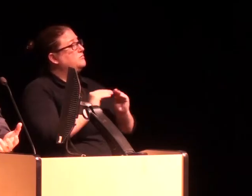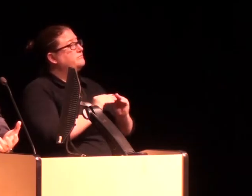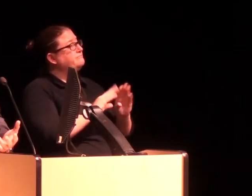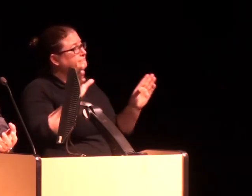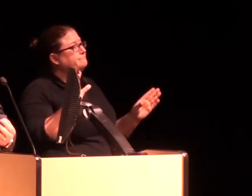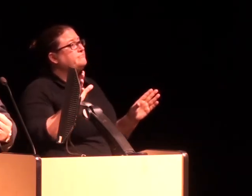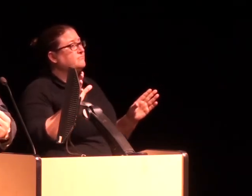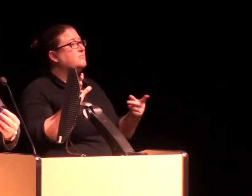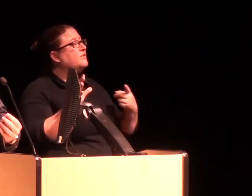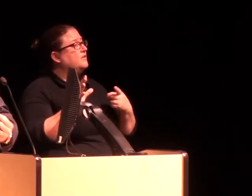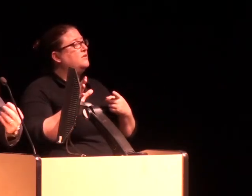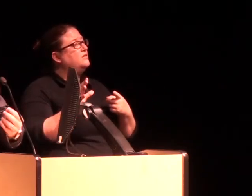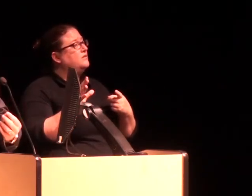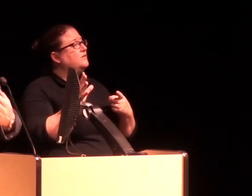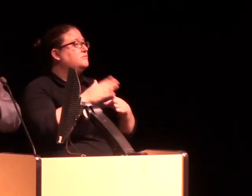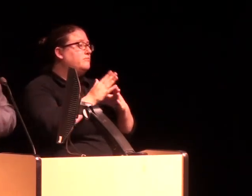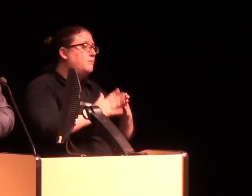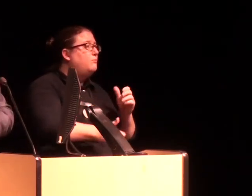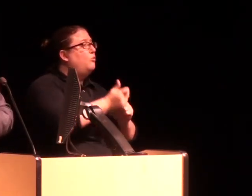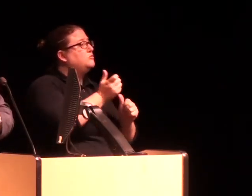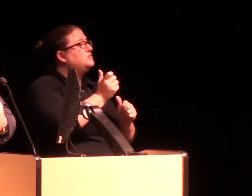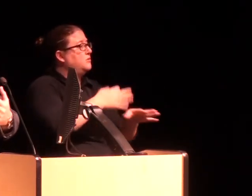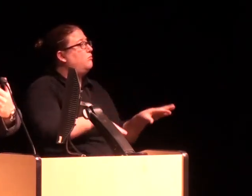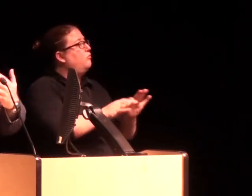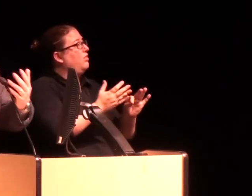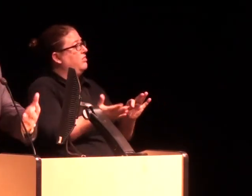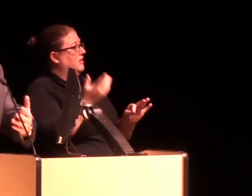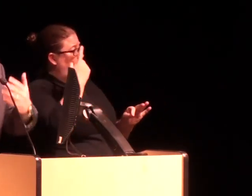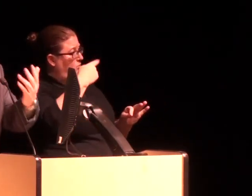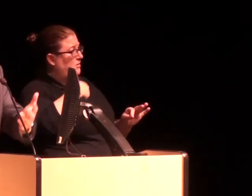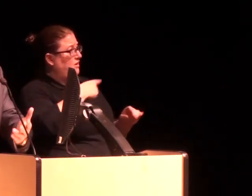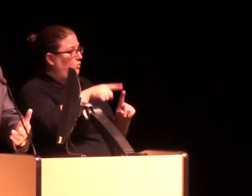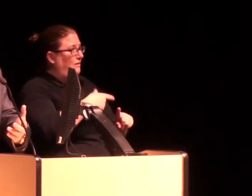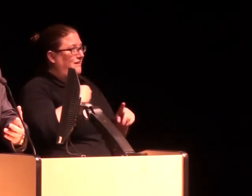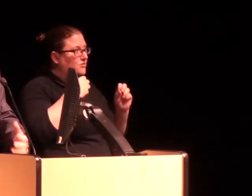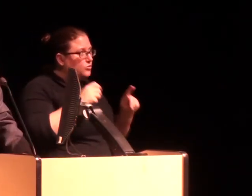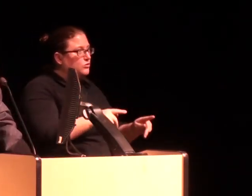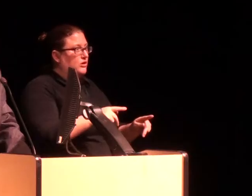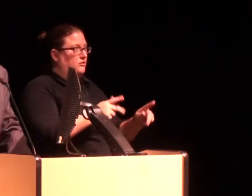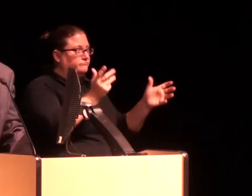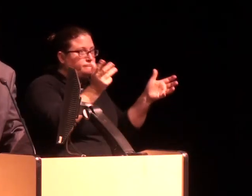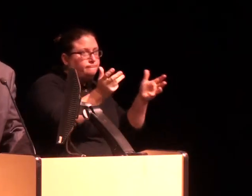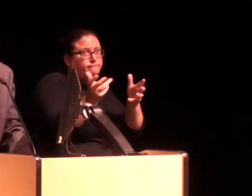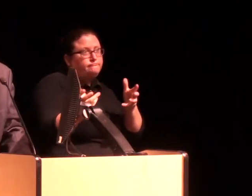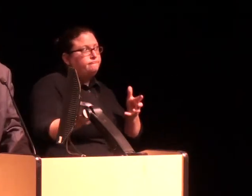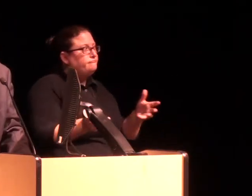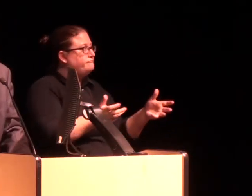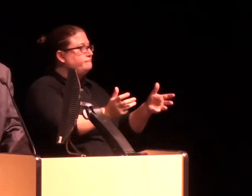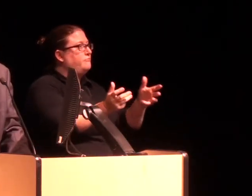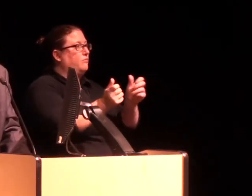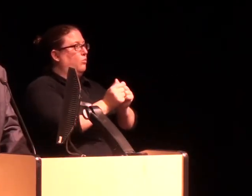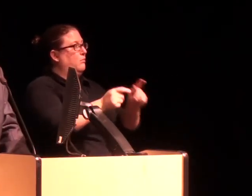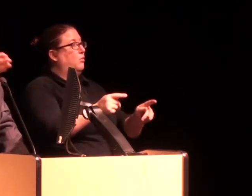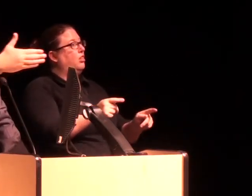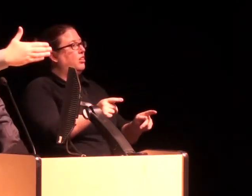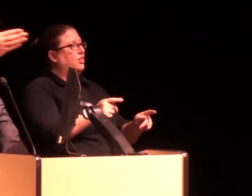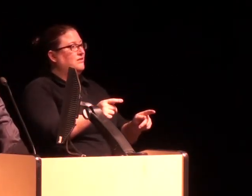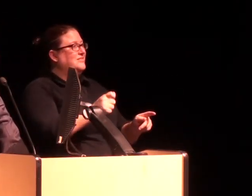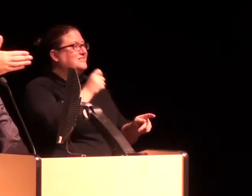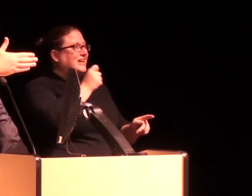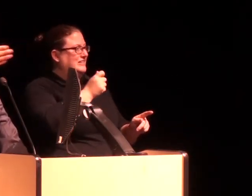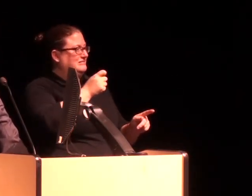this. The most important thing for me when I have the opportunity to talk with people is to see not those numbers, the